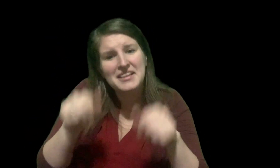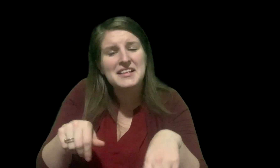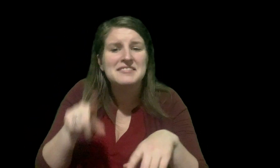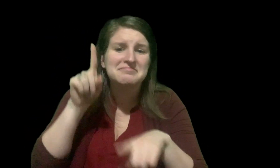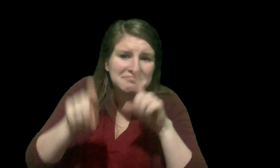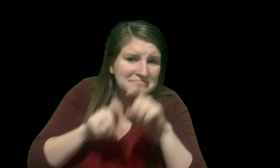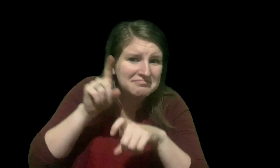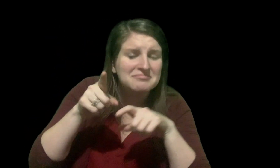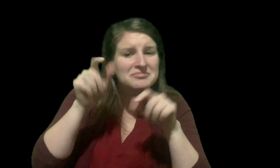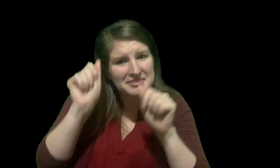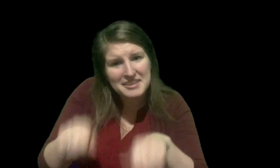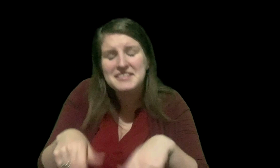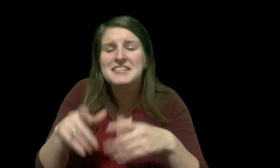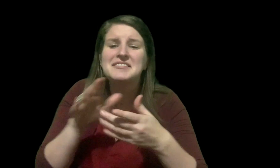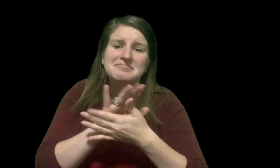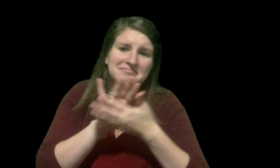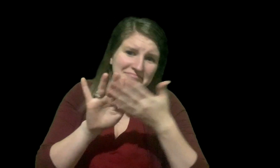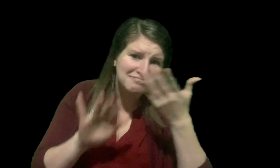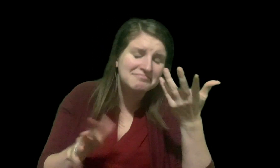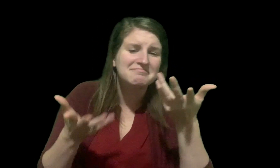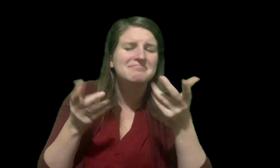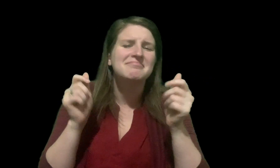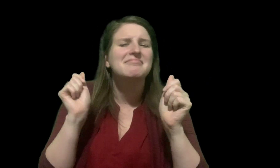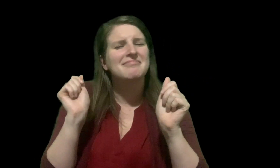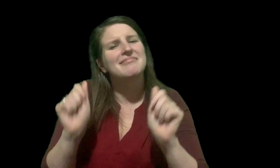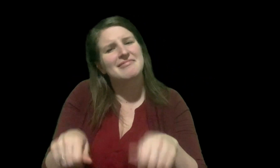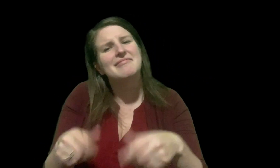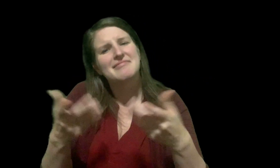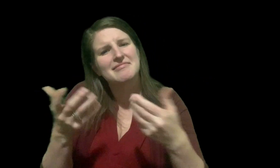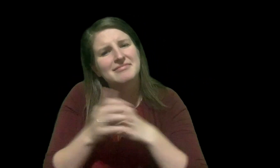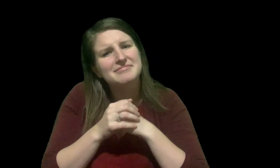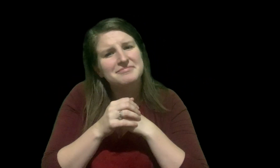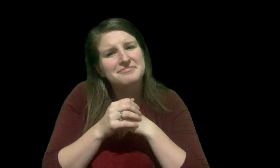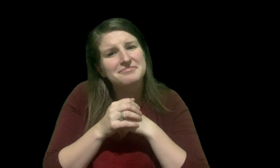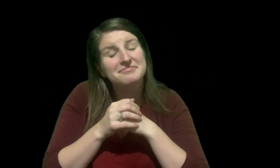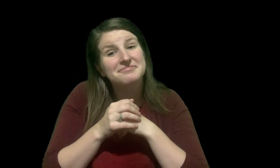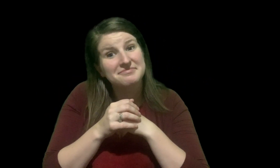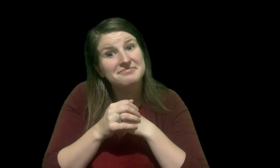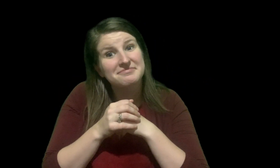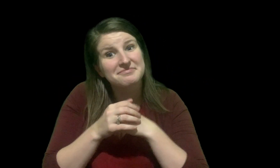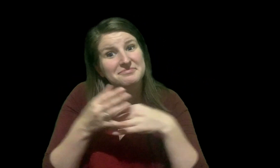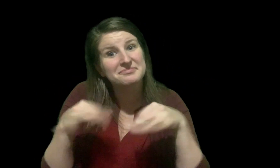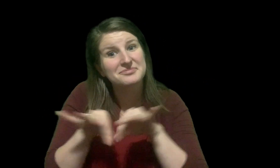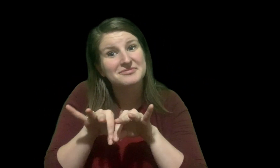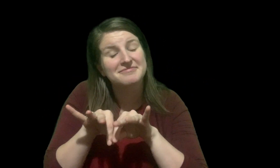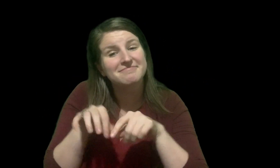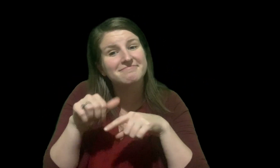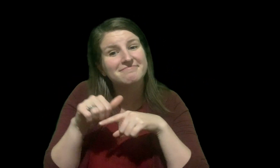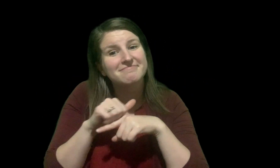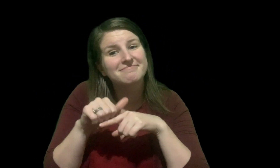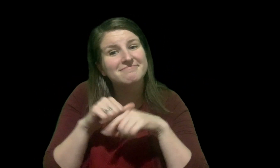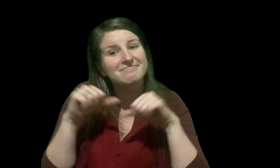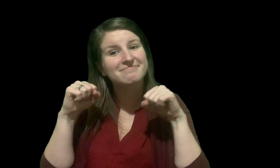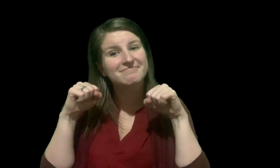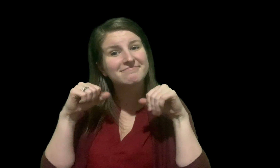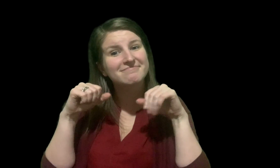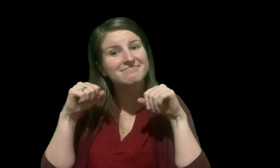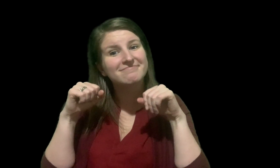And don't just, even when I'm teaching, don't just sit there and, nod your head. It's okay to be engaged and to ask